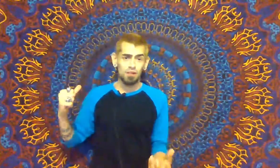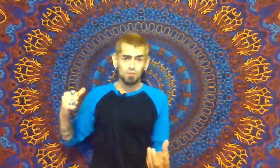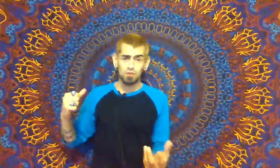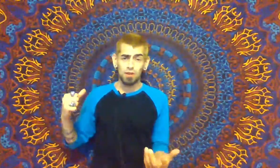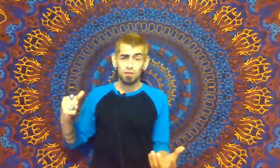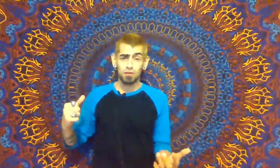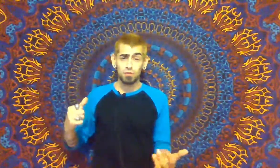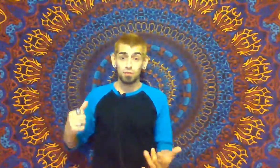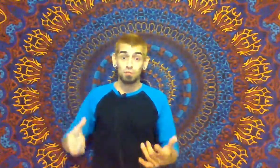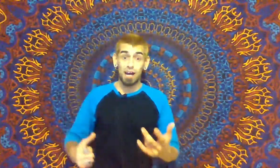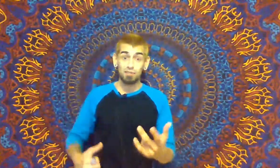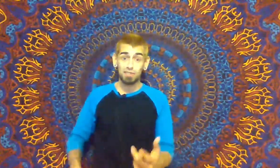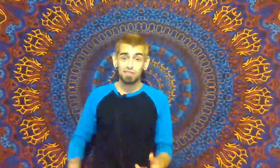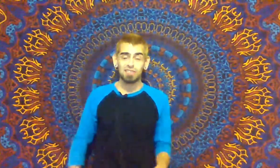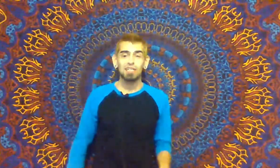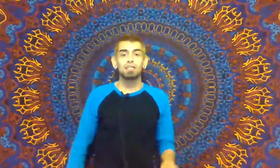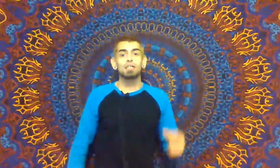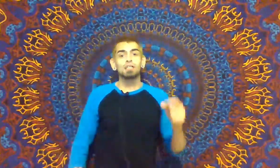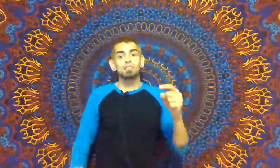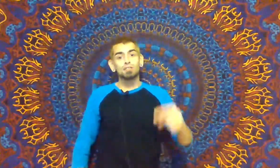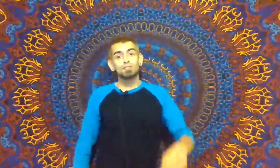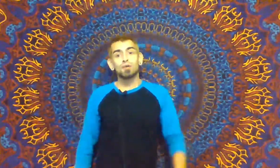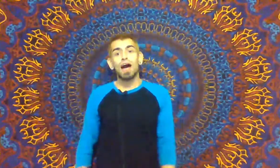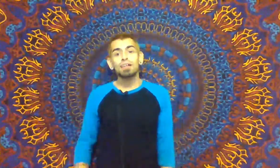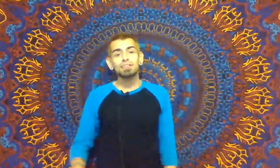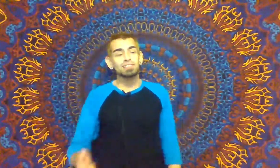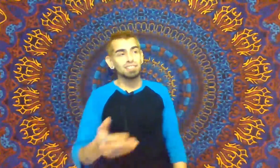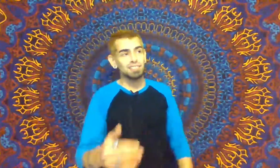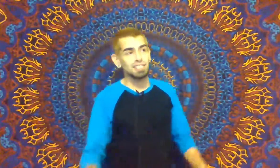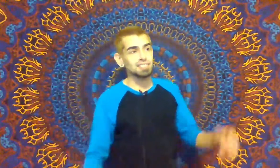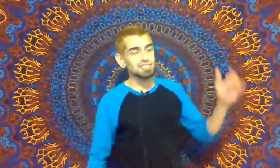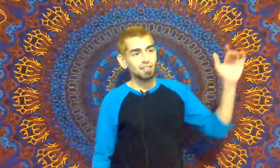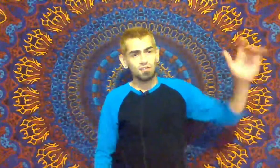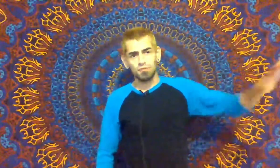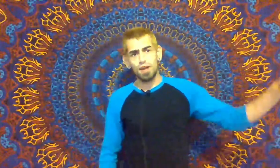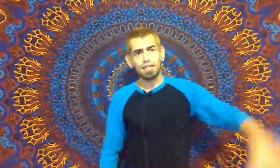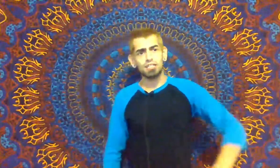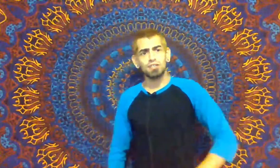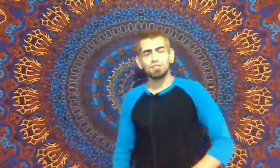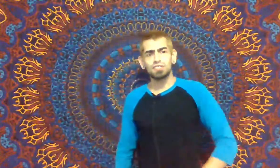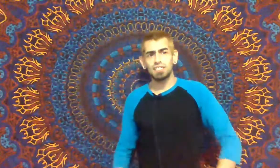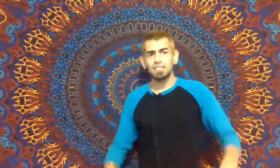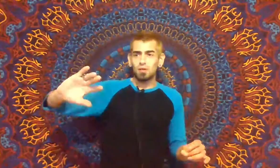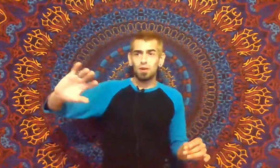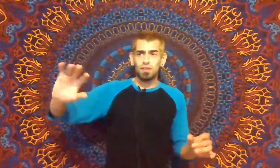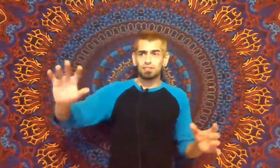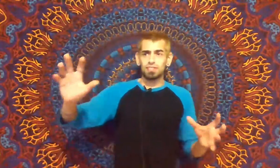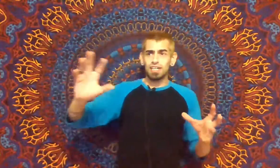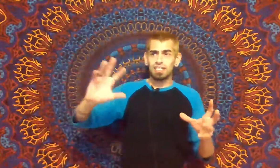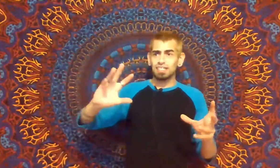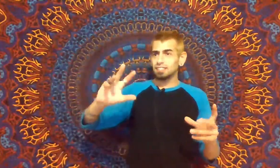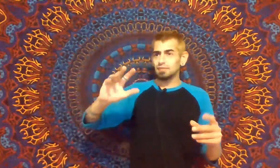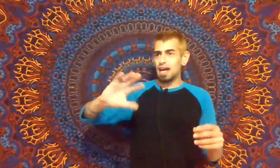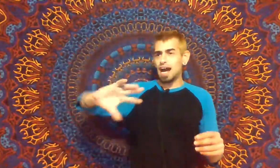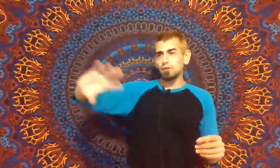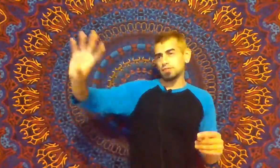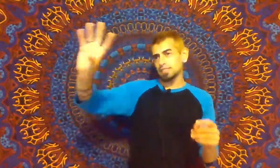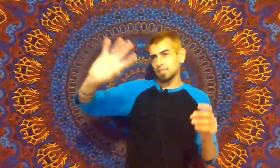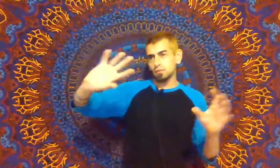with all the crew of pirates. So Alex sees this, and the wreckage of a city where there's like these houses that were